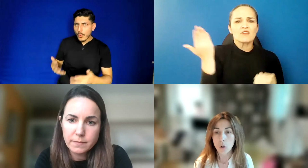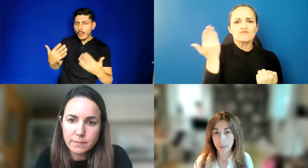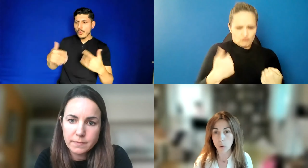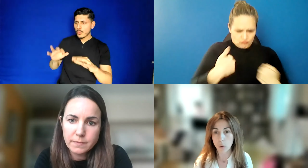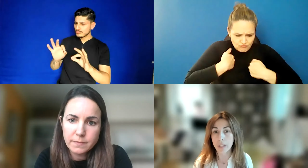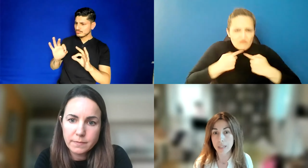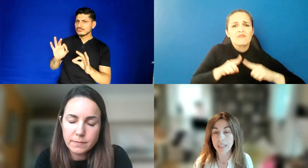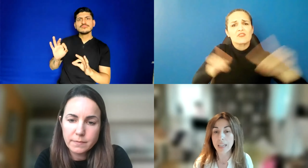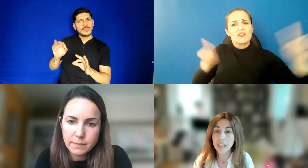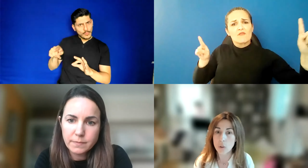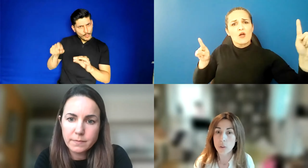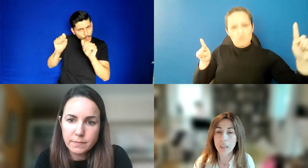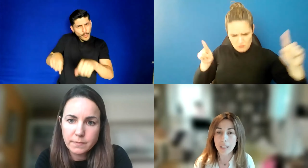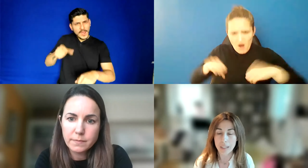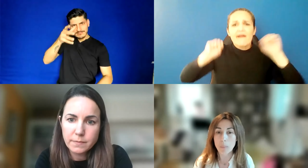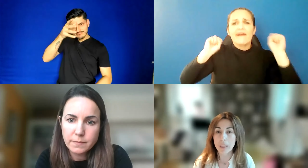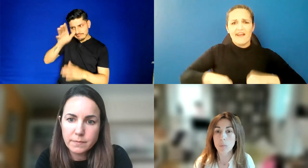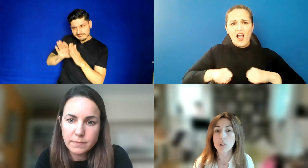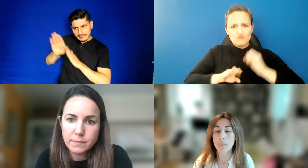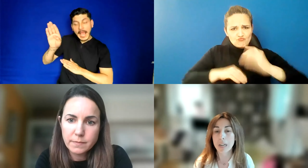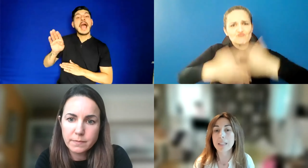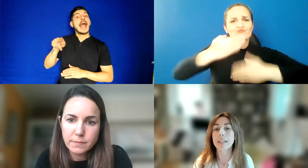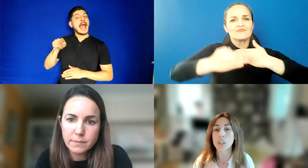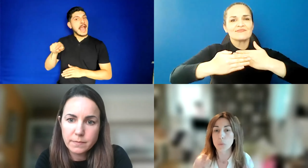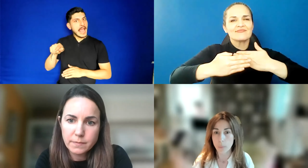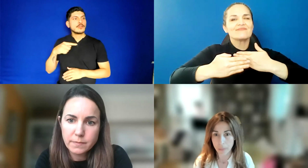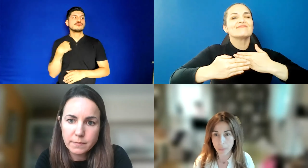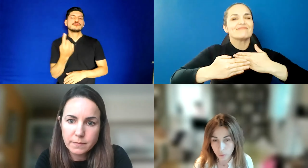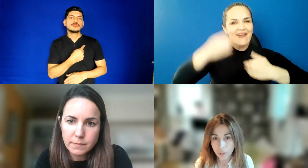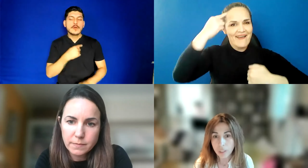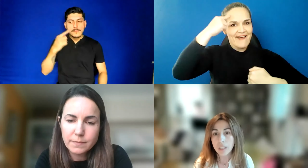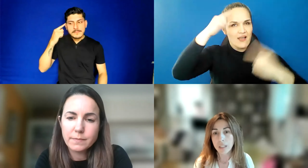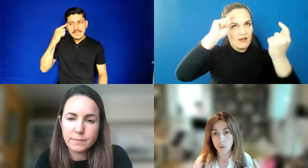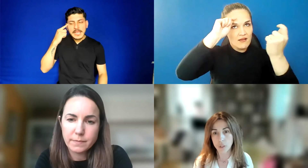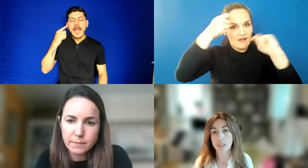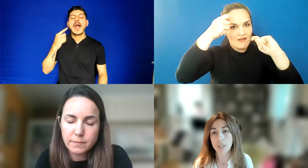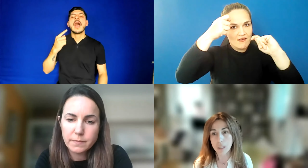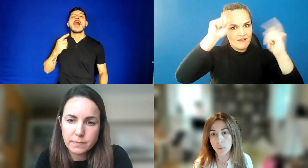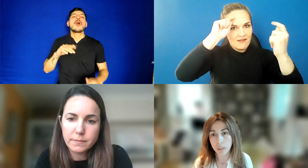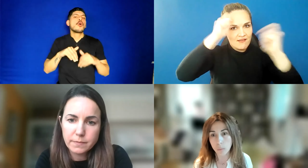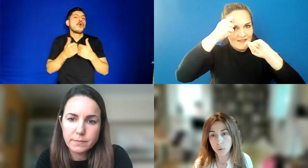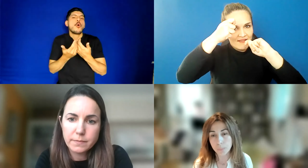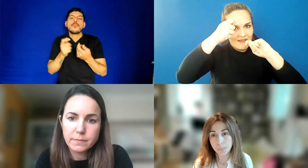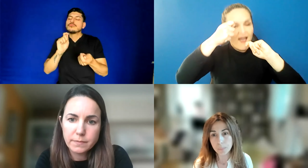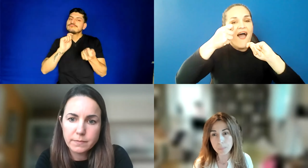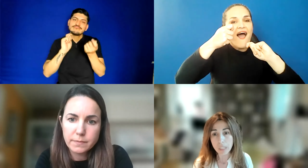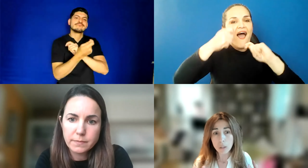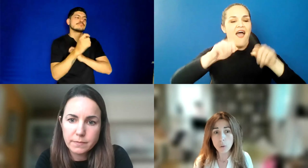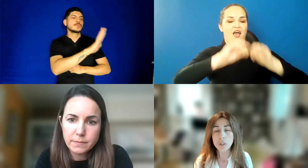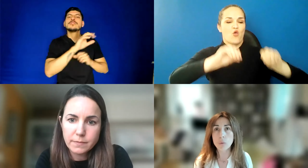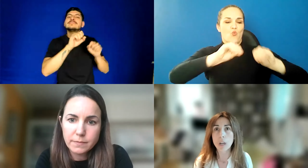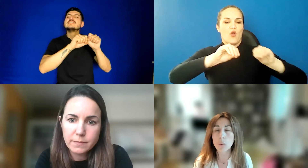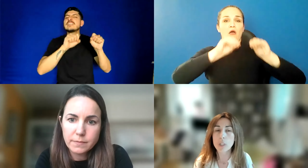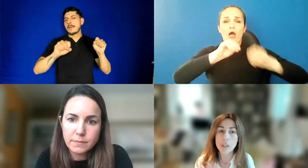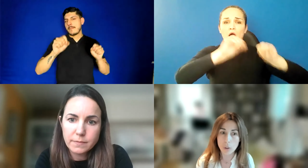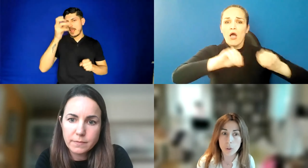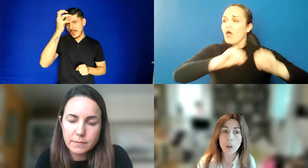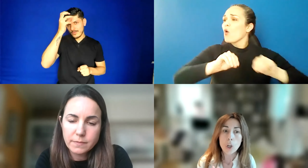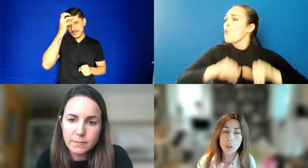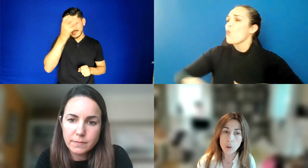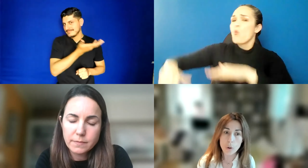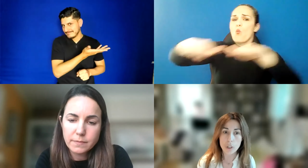that can then put value in the difference, find the value in the difference? And we have